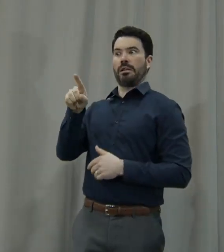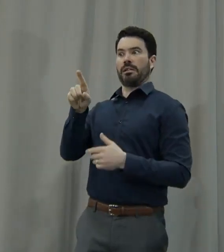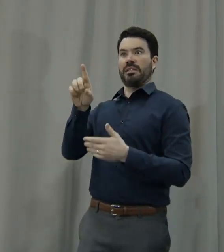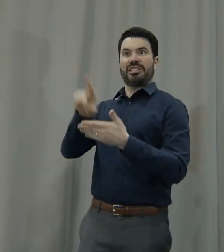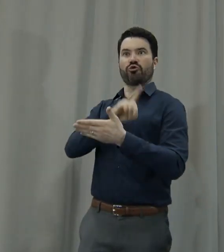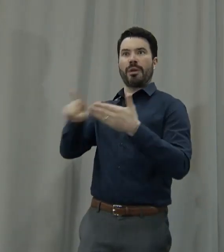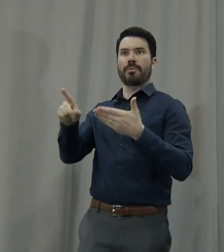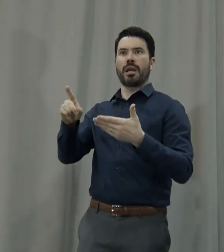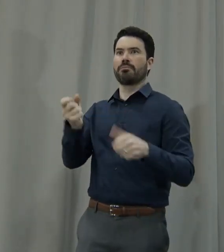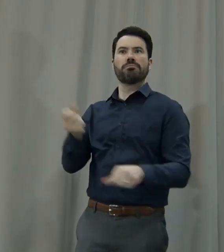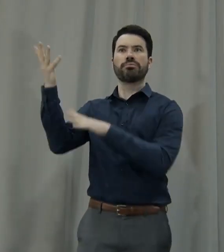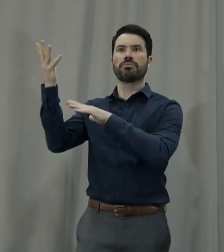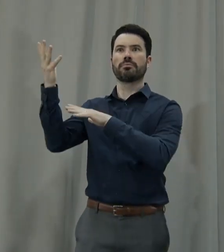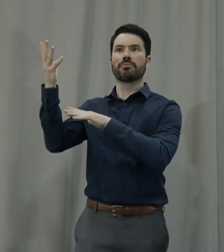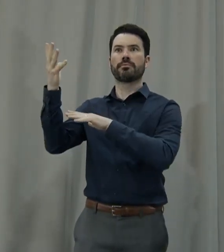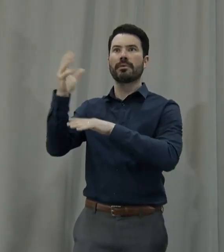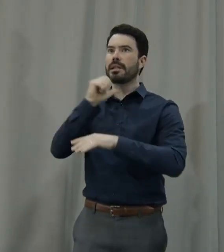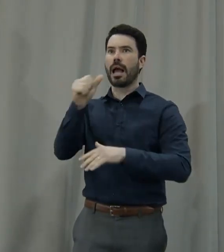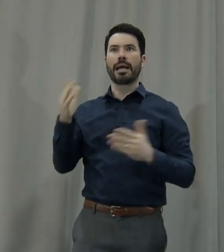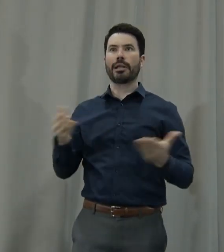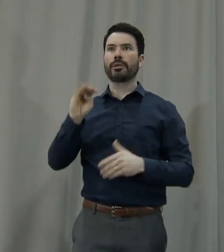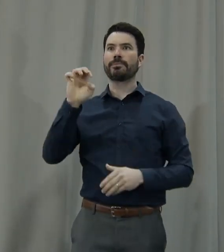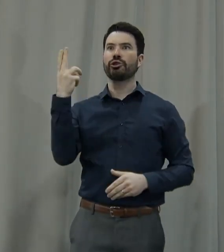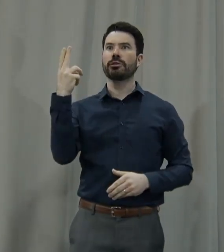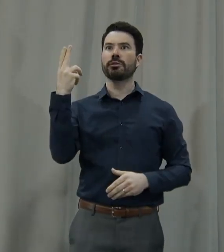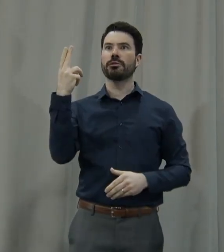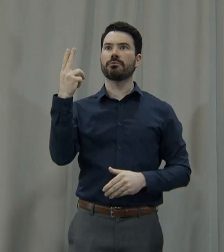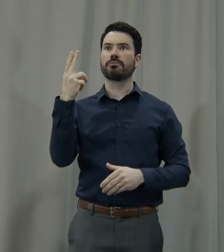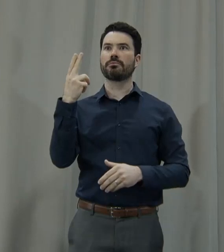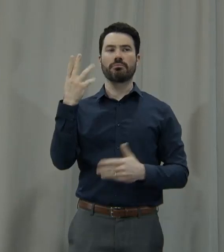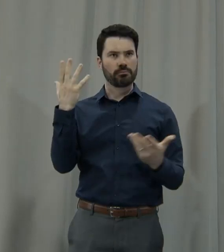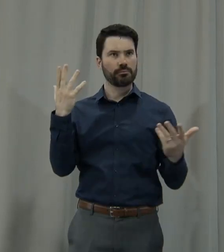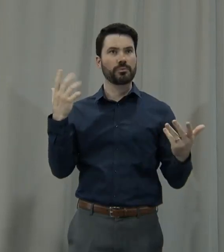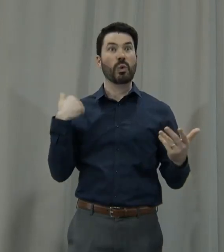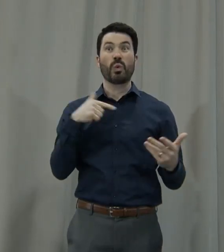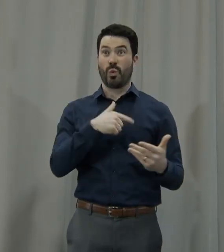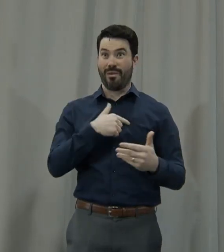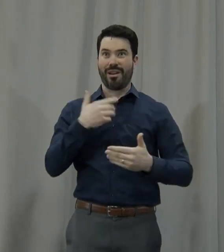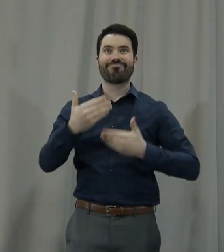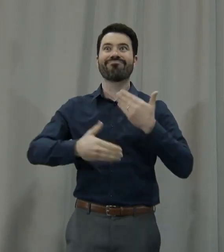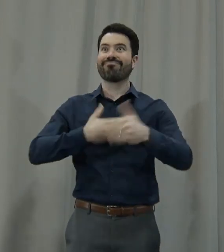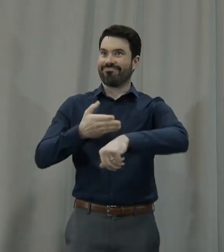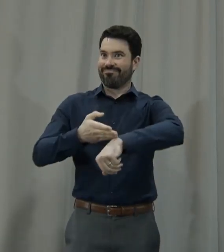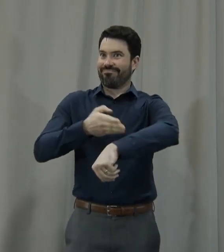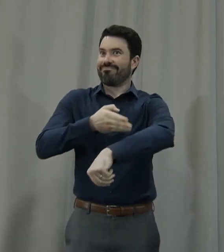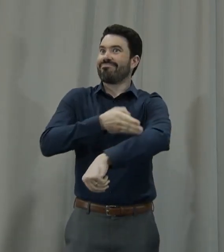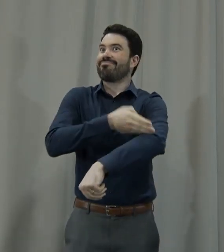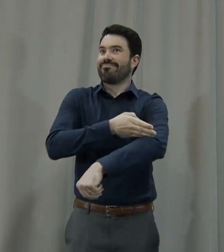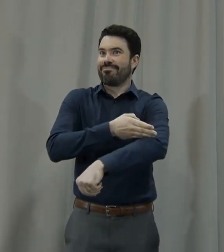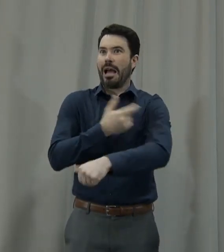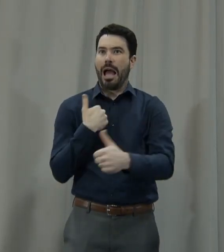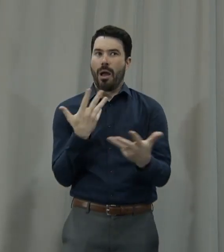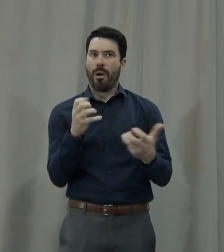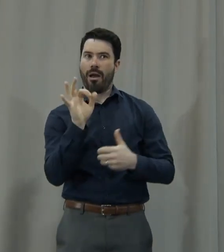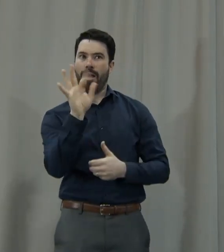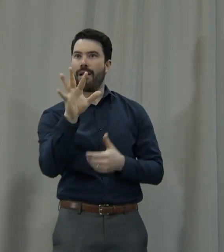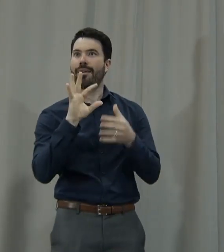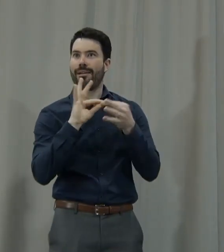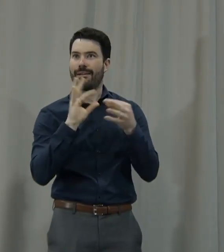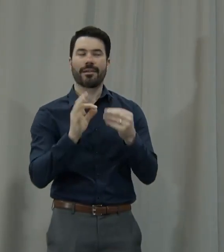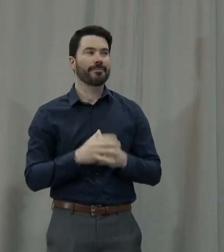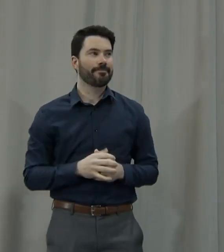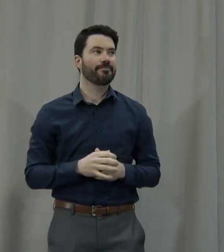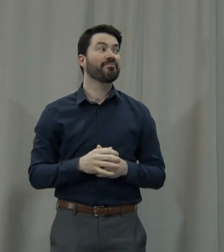discrimination-free Michigan. We're making a lot of progress, which I'd like to talk a little bit about, but quite